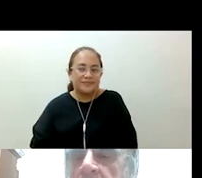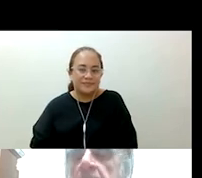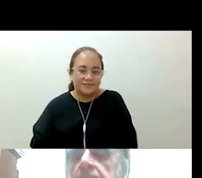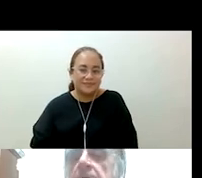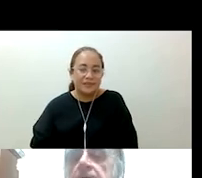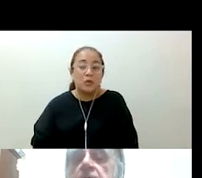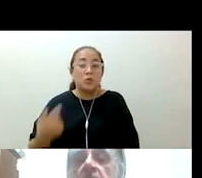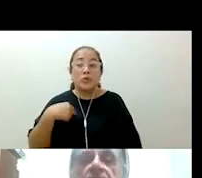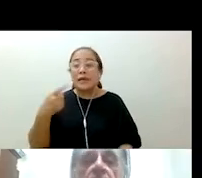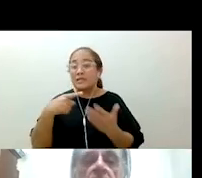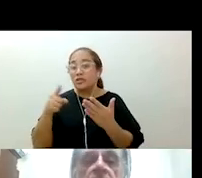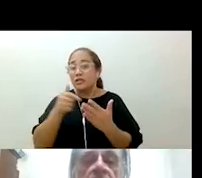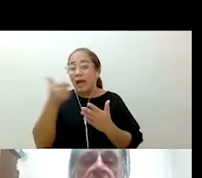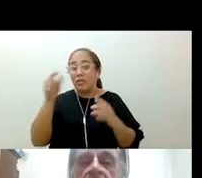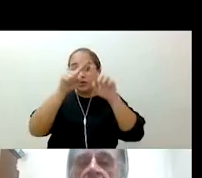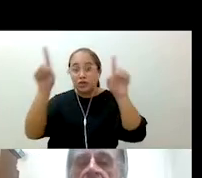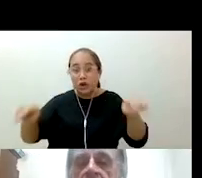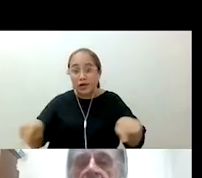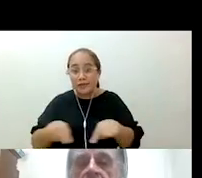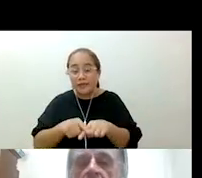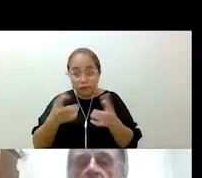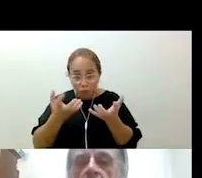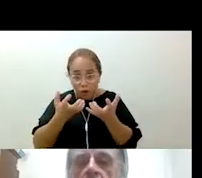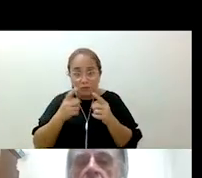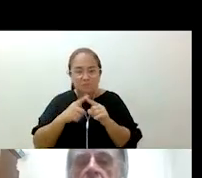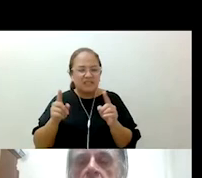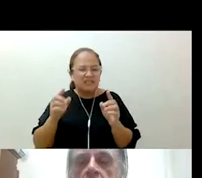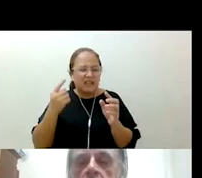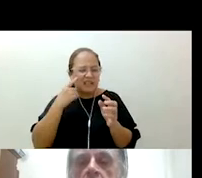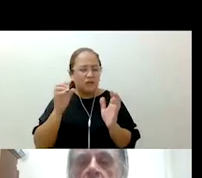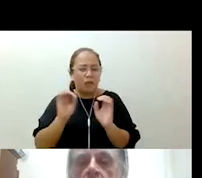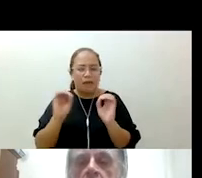We can look at the other chart if you want to, but I think there are no